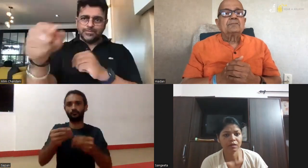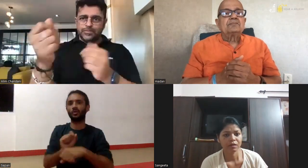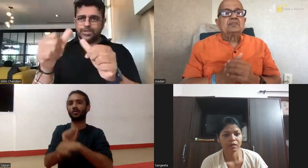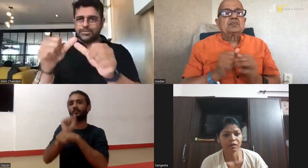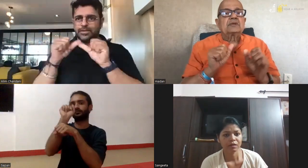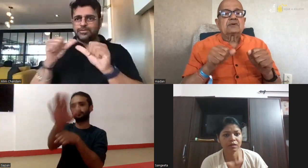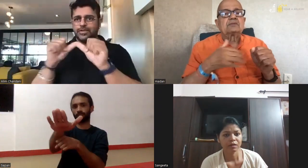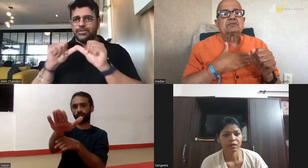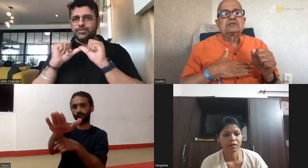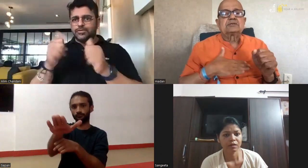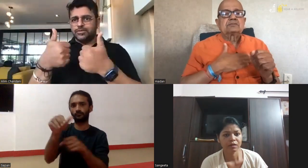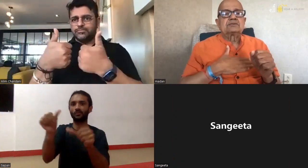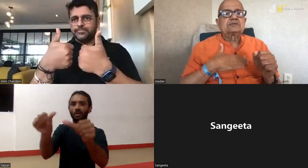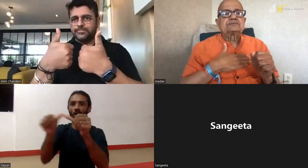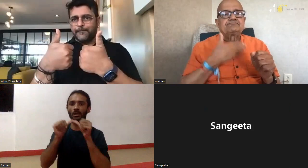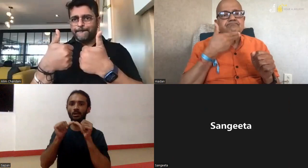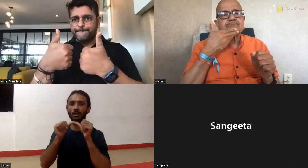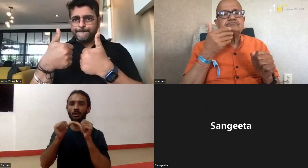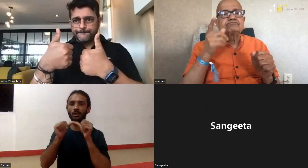Sure.